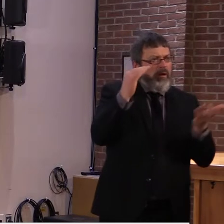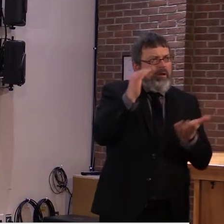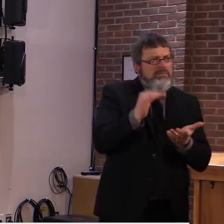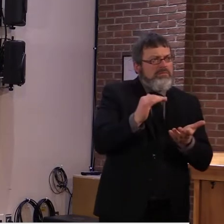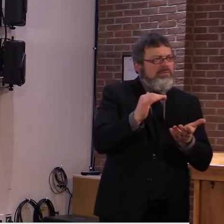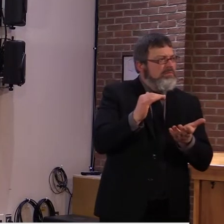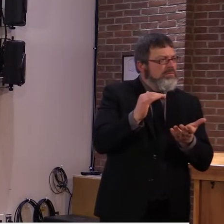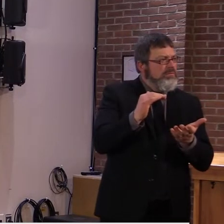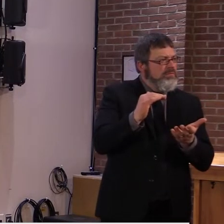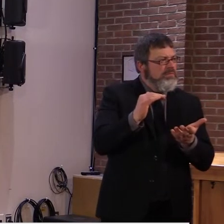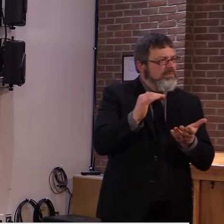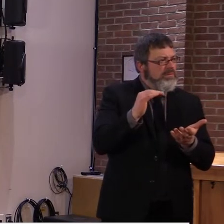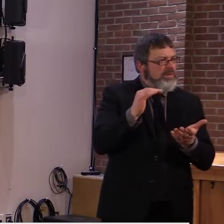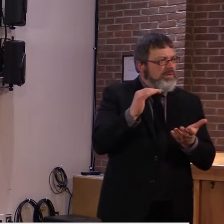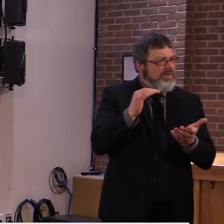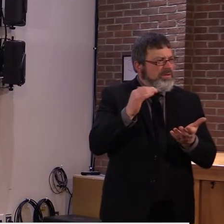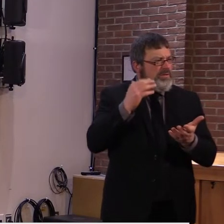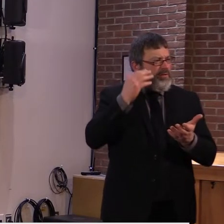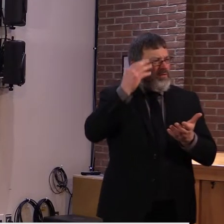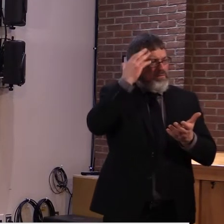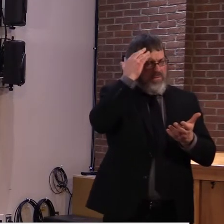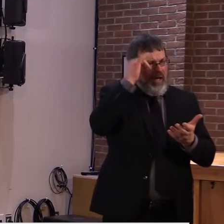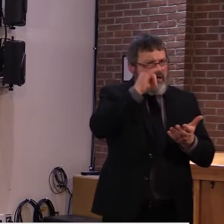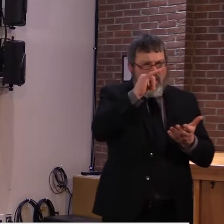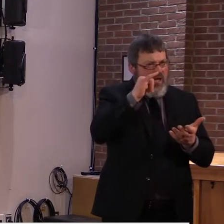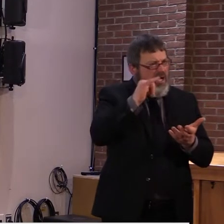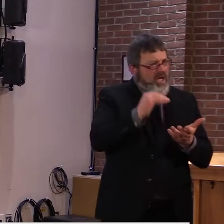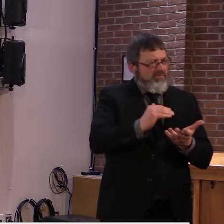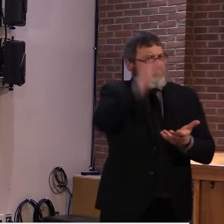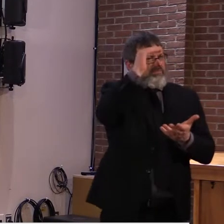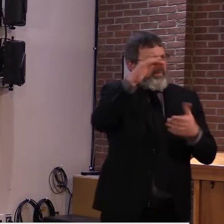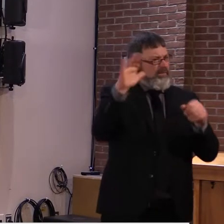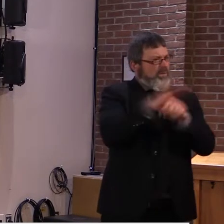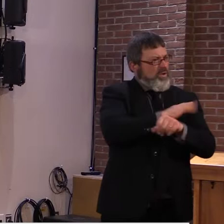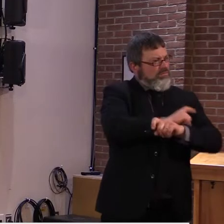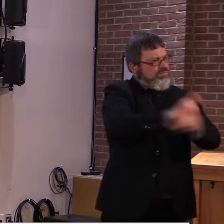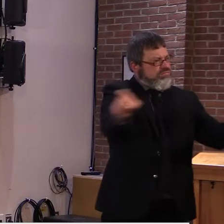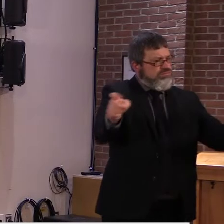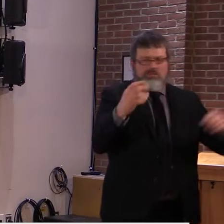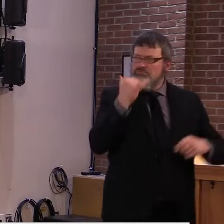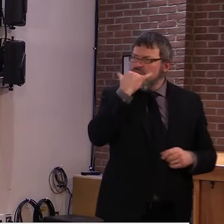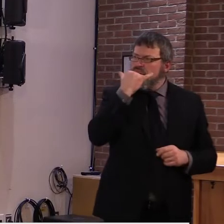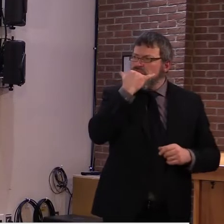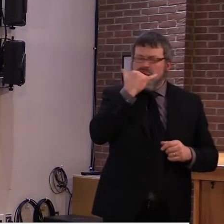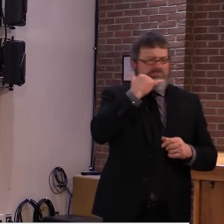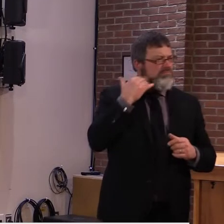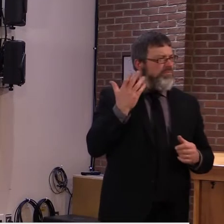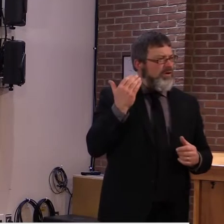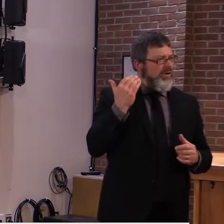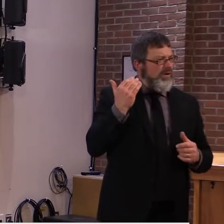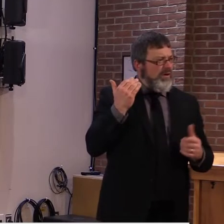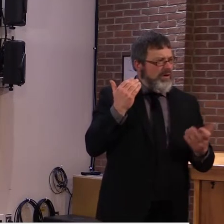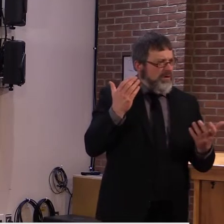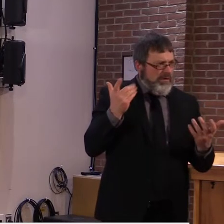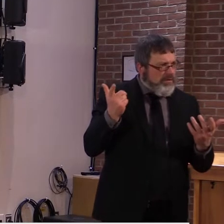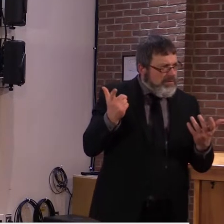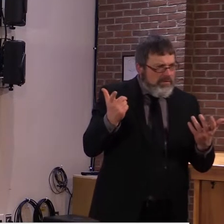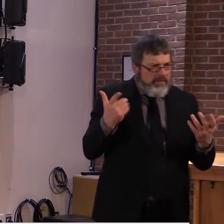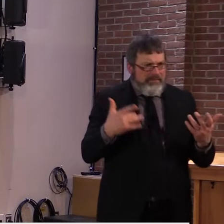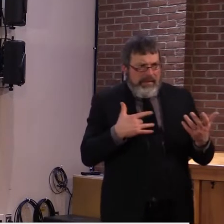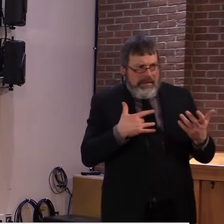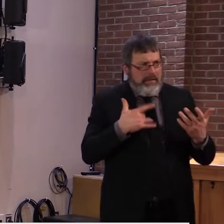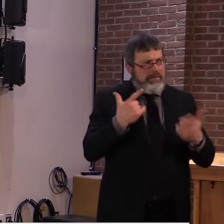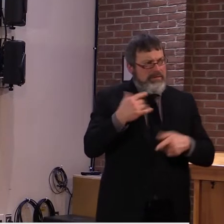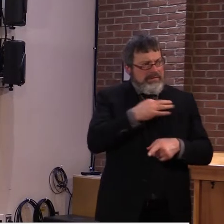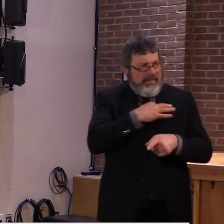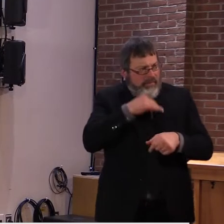why we haven't administered more, I suppose. I mean, is there something that's holding us back in terms of like staffing or people that can administer